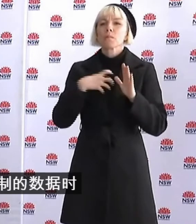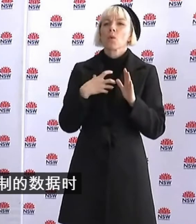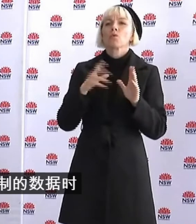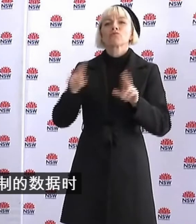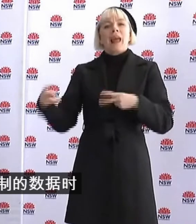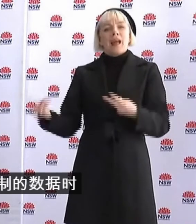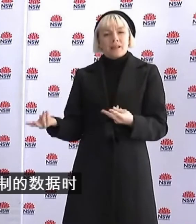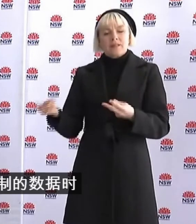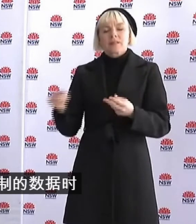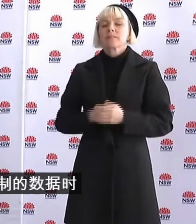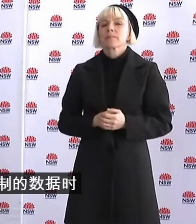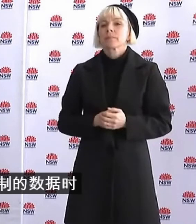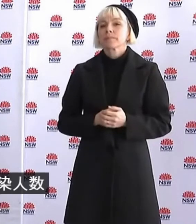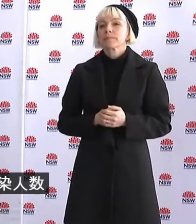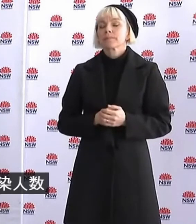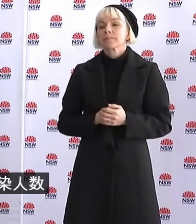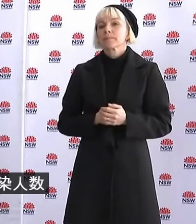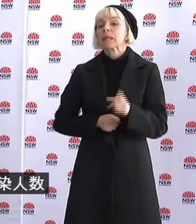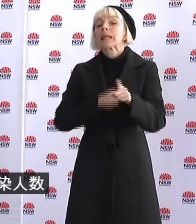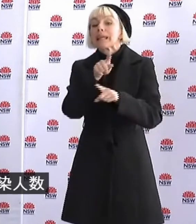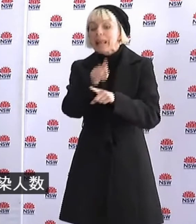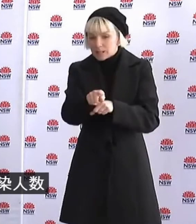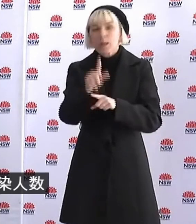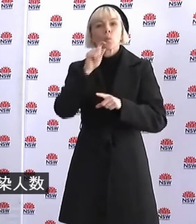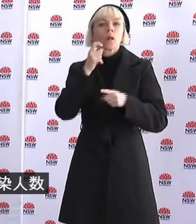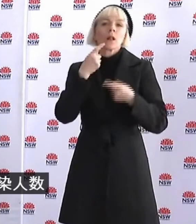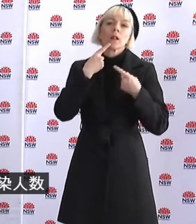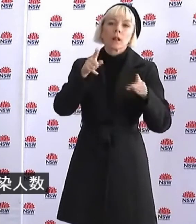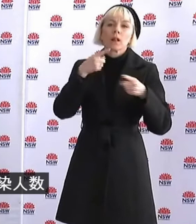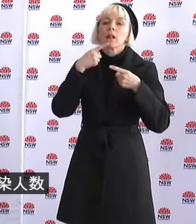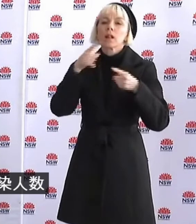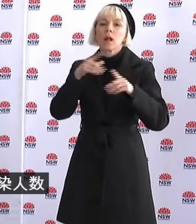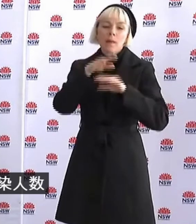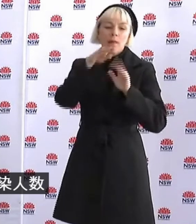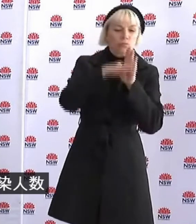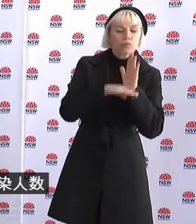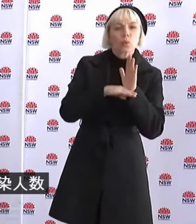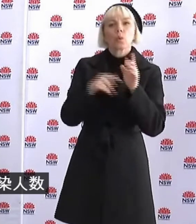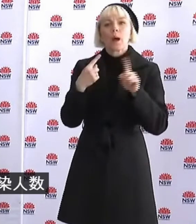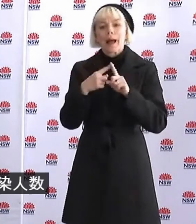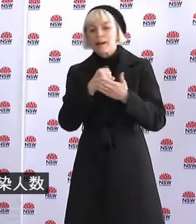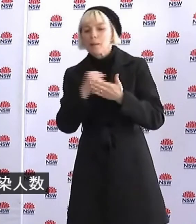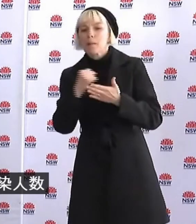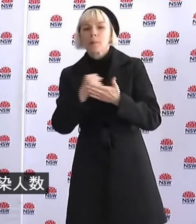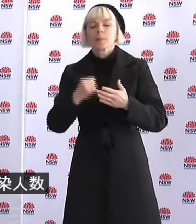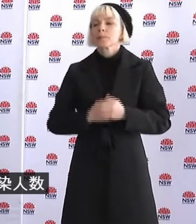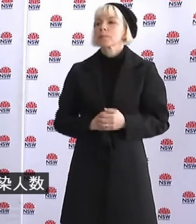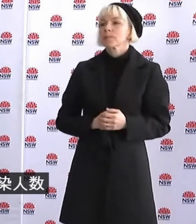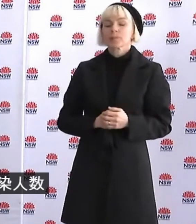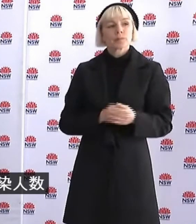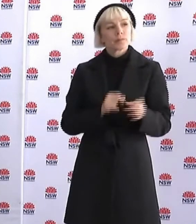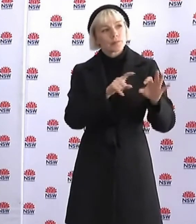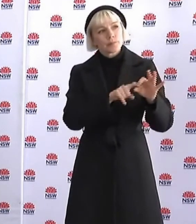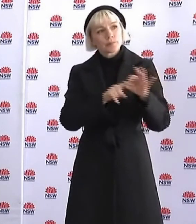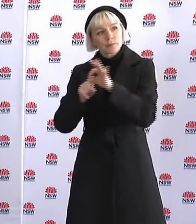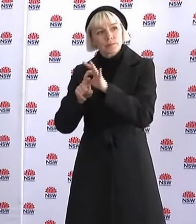what the additional harsher restrictions have had on our community and on those infectious numbers. Premier, can I just circle back? People still